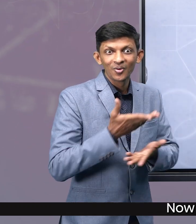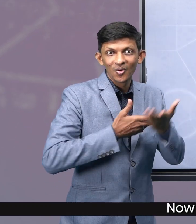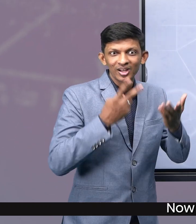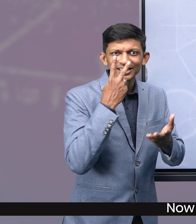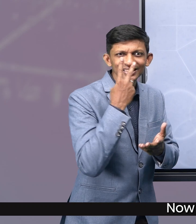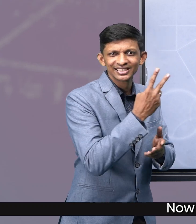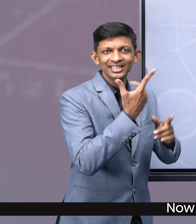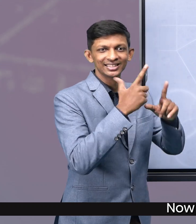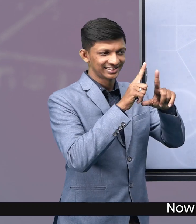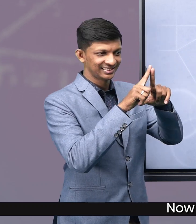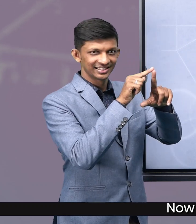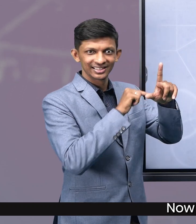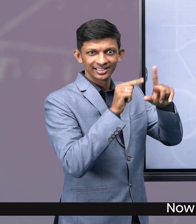Now let us see the triangle.